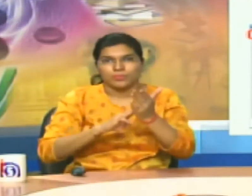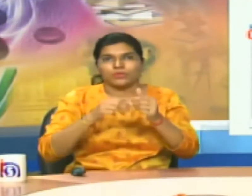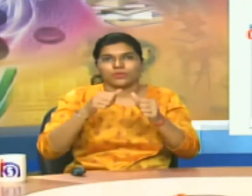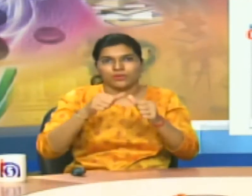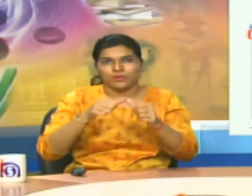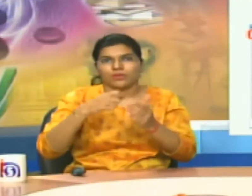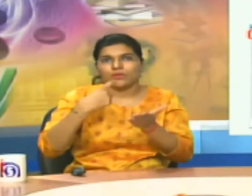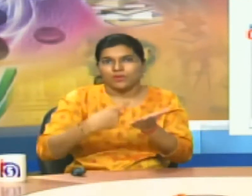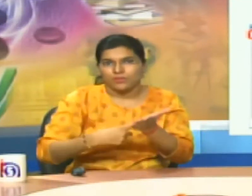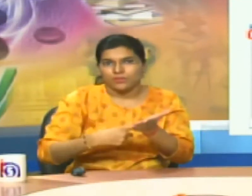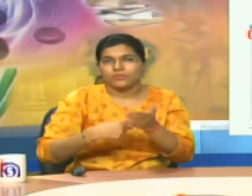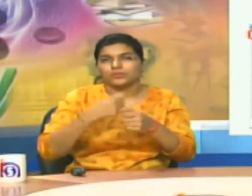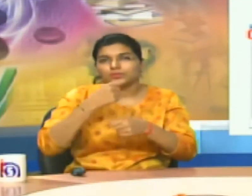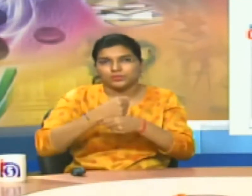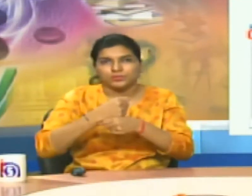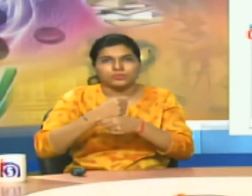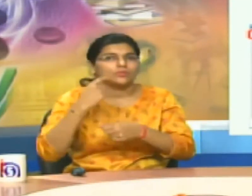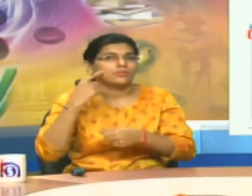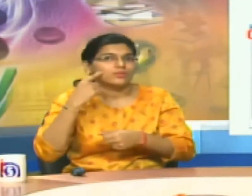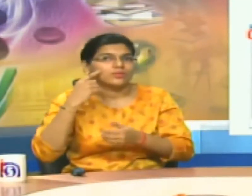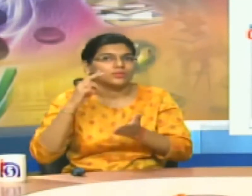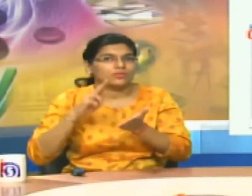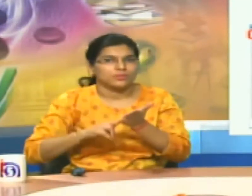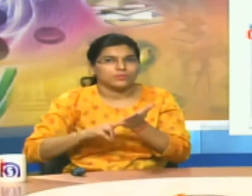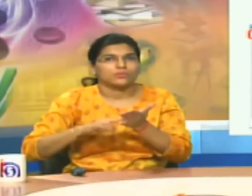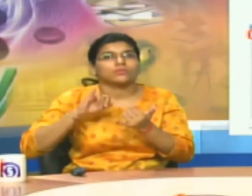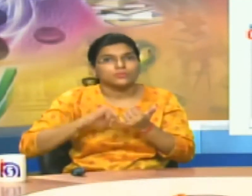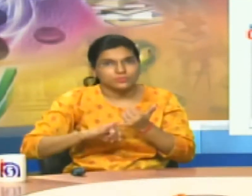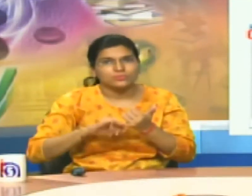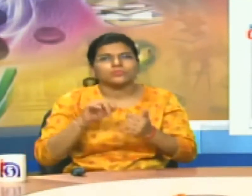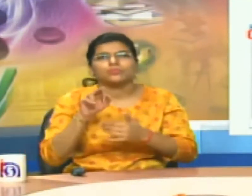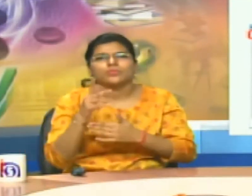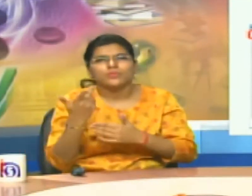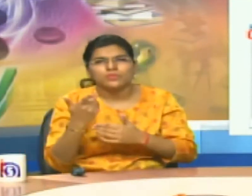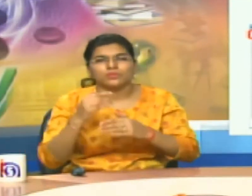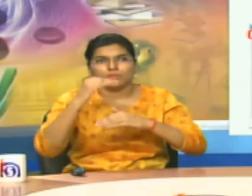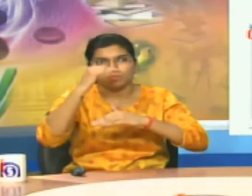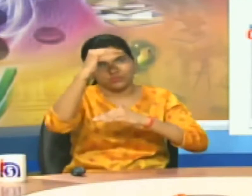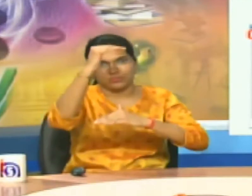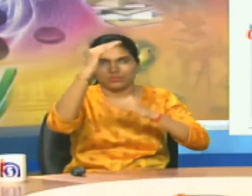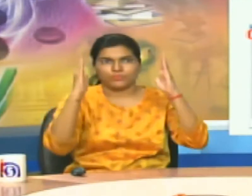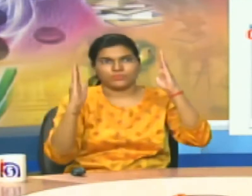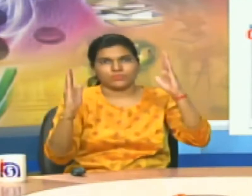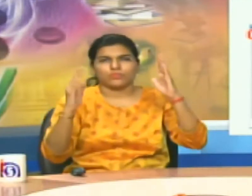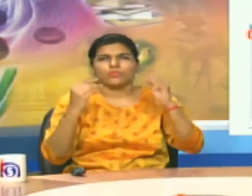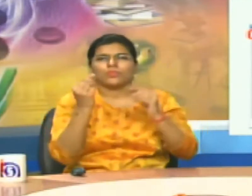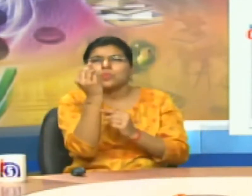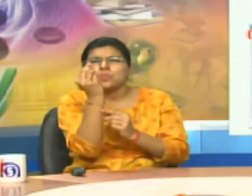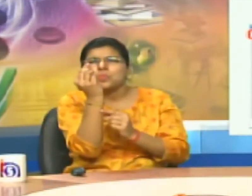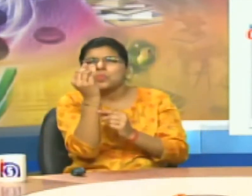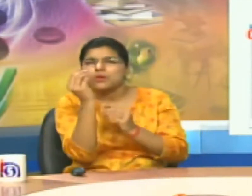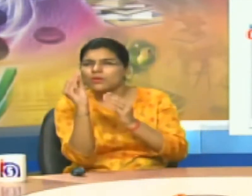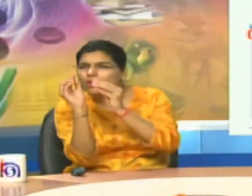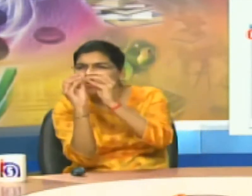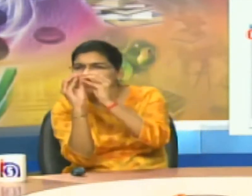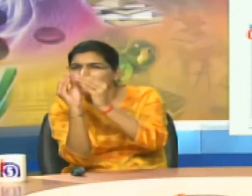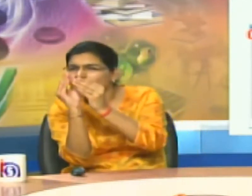So that way. And the second picture is of margins. Margin is used for